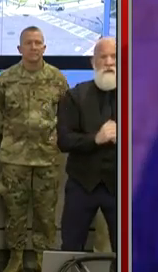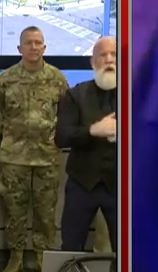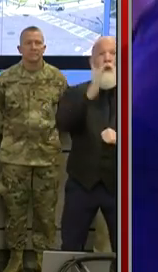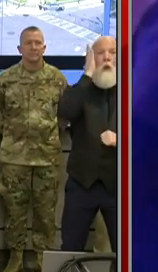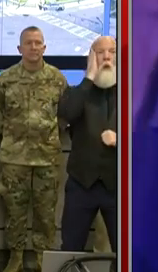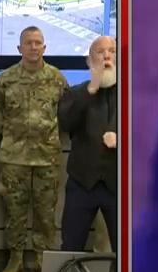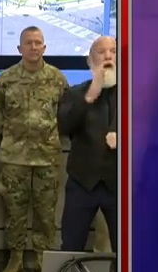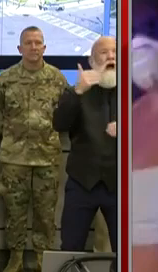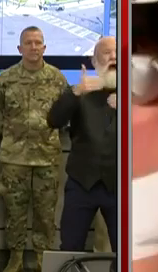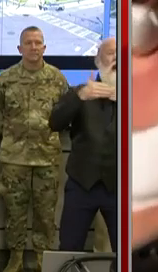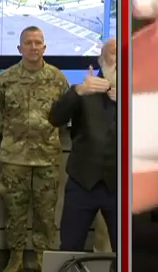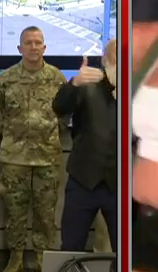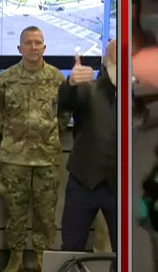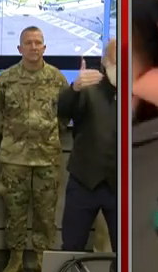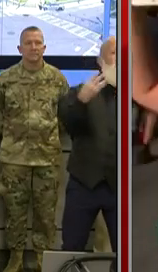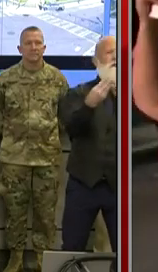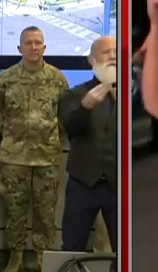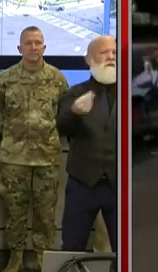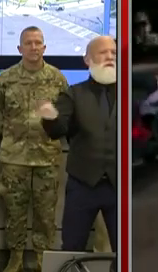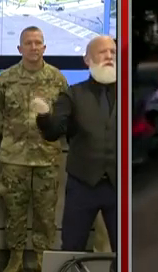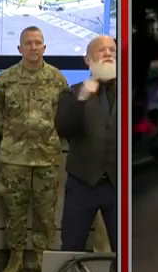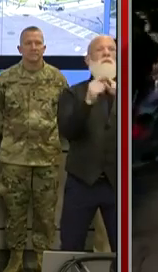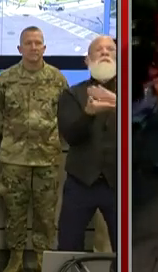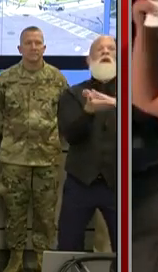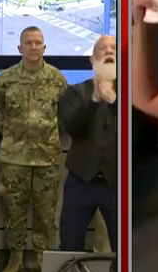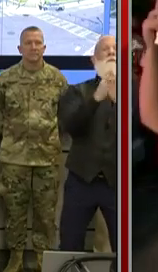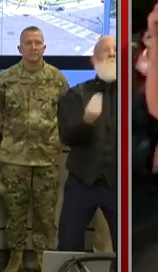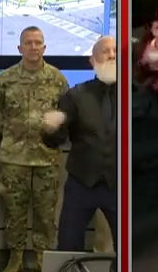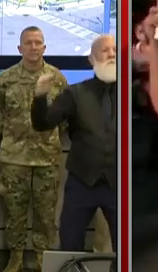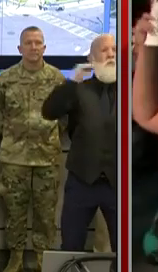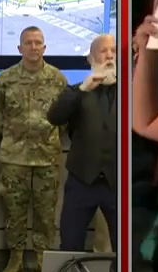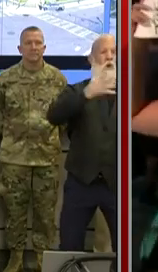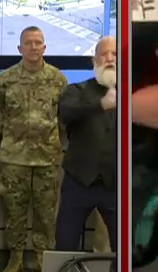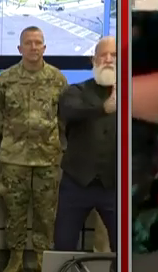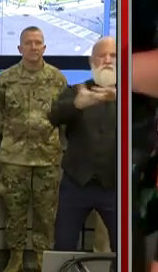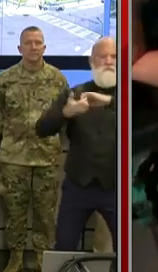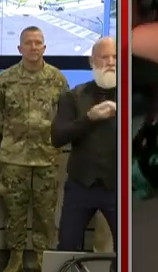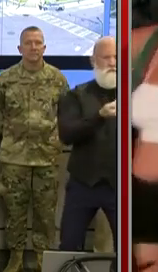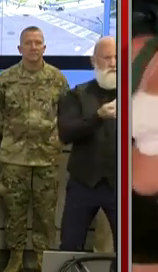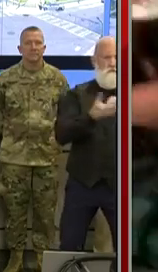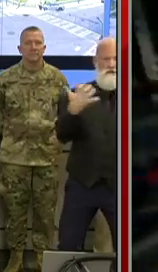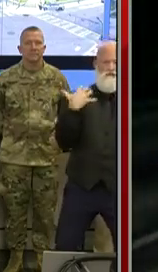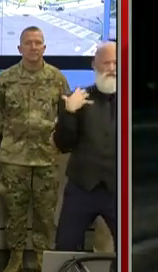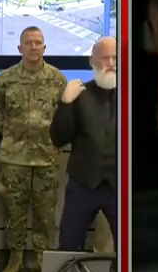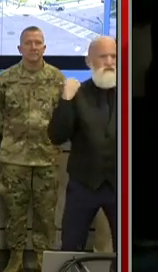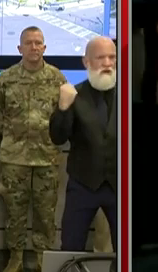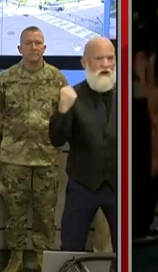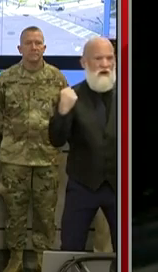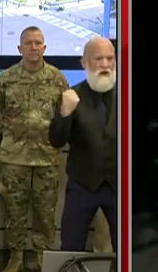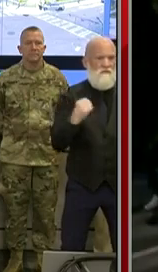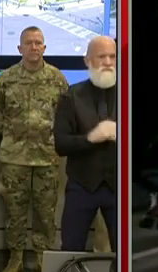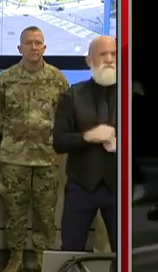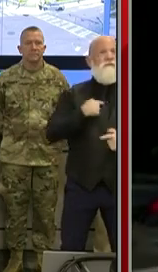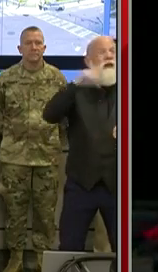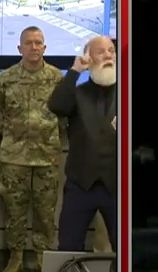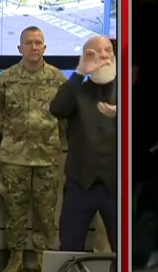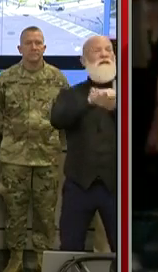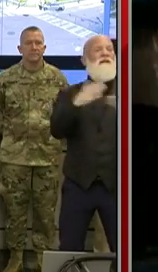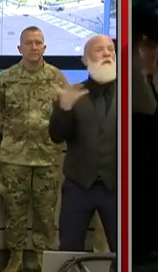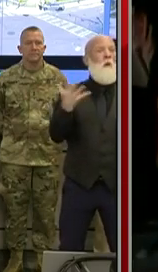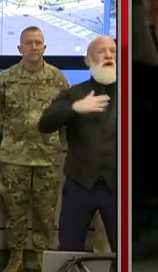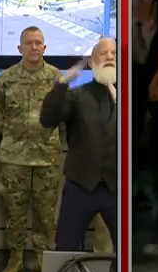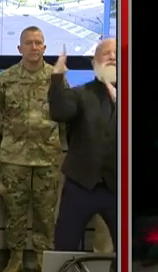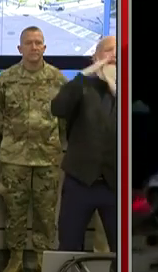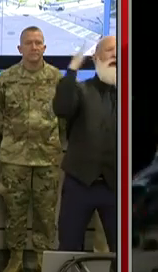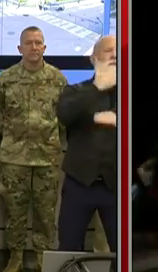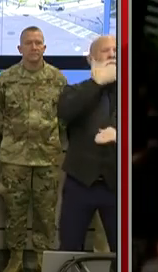more united than ever before. I truly believe that our best and brightest days are before us, and they